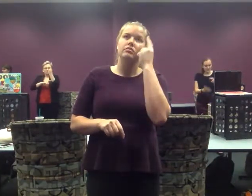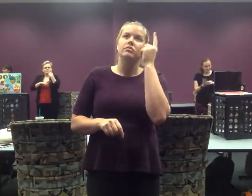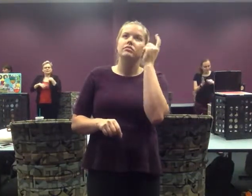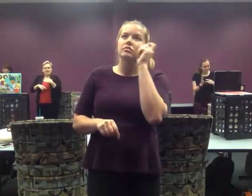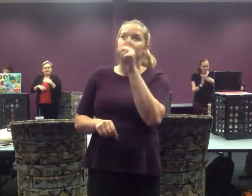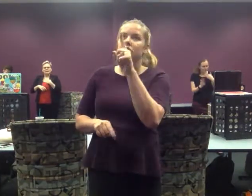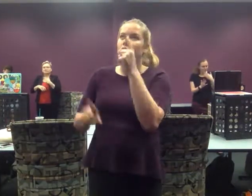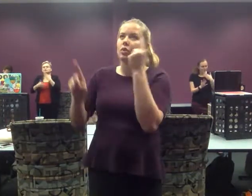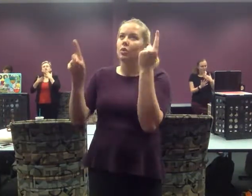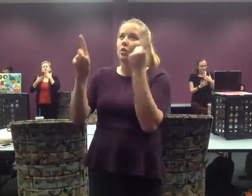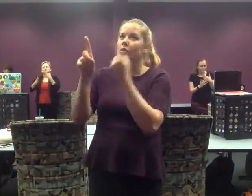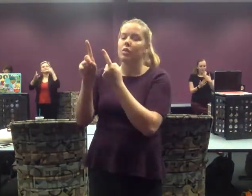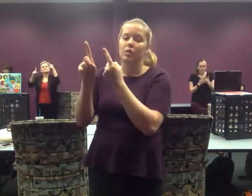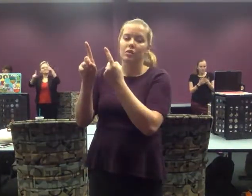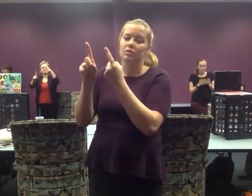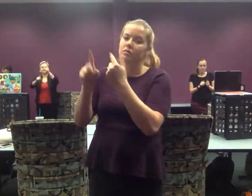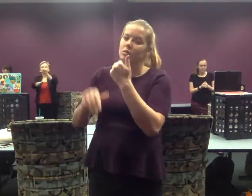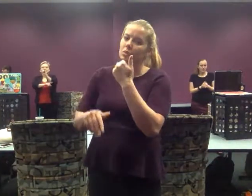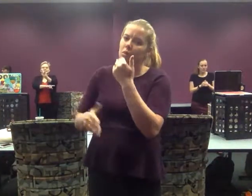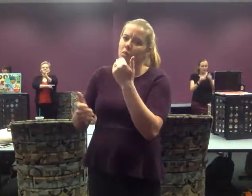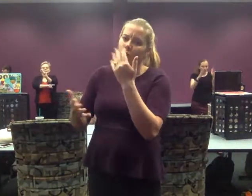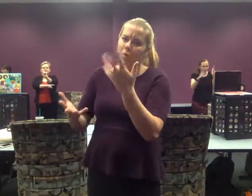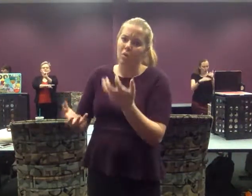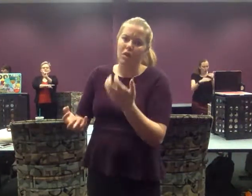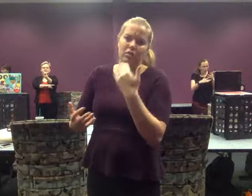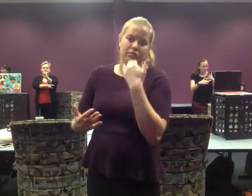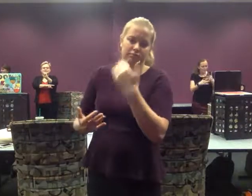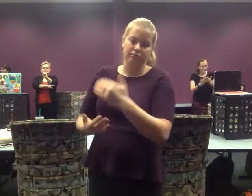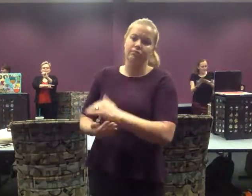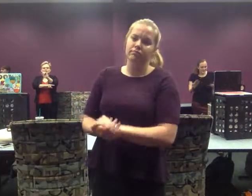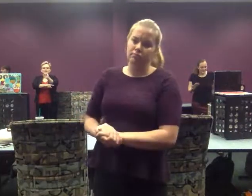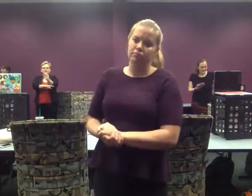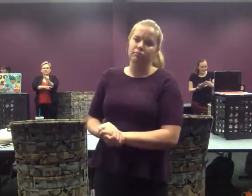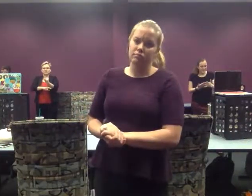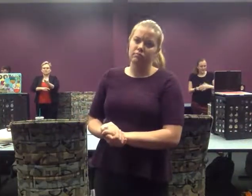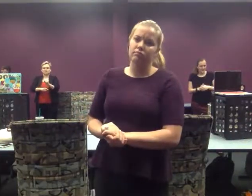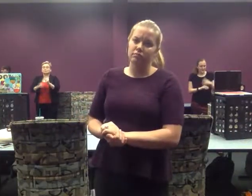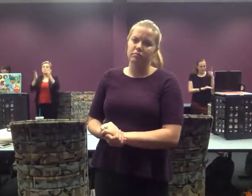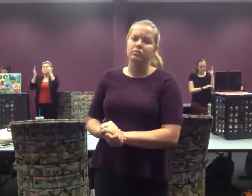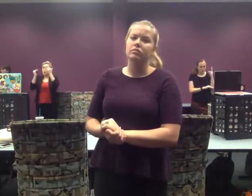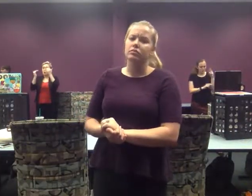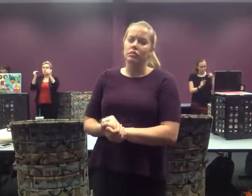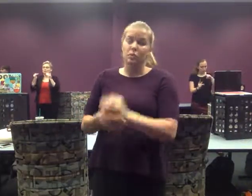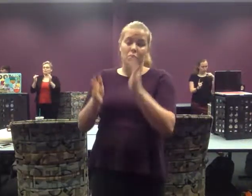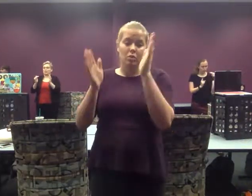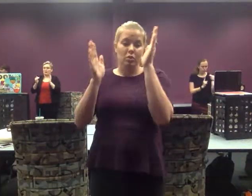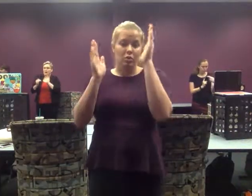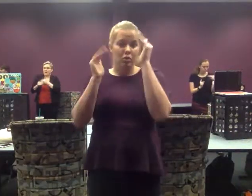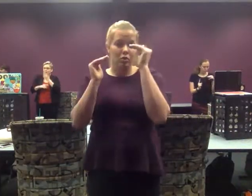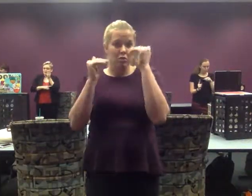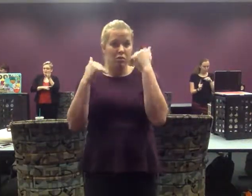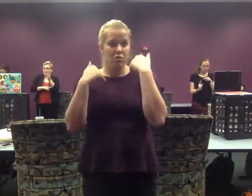The hope that we can put this in some kind of historic perspective that gives us an